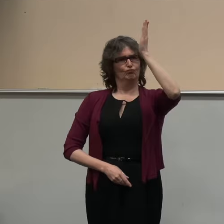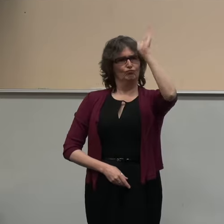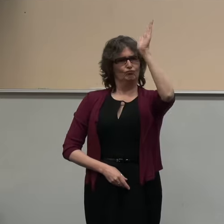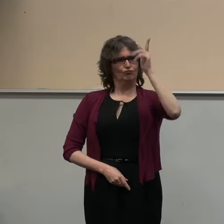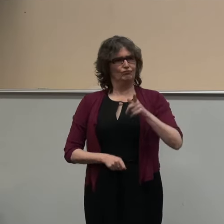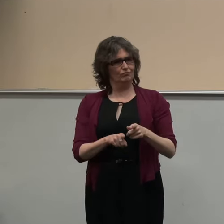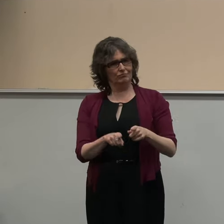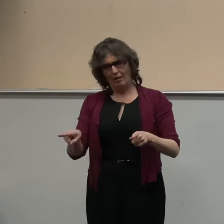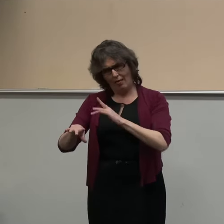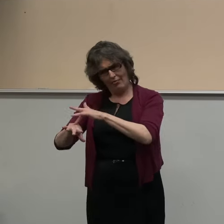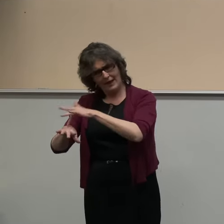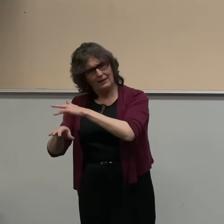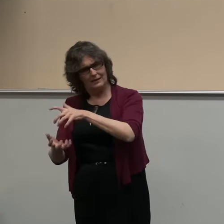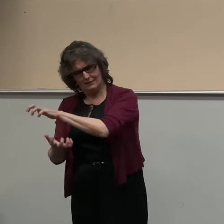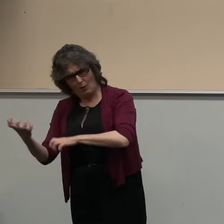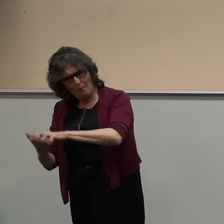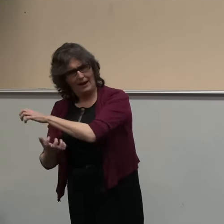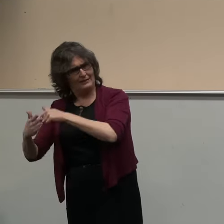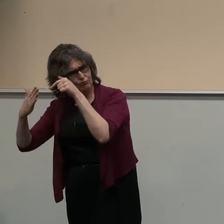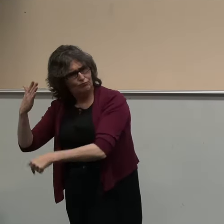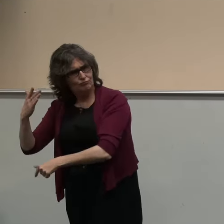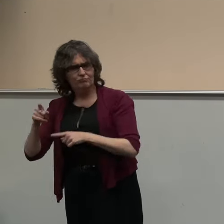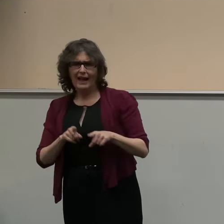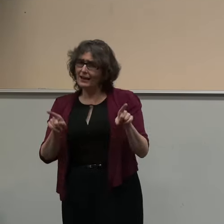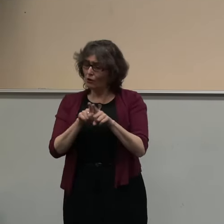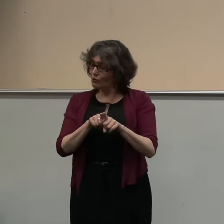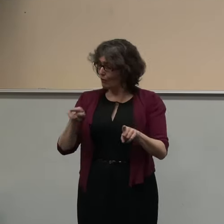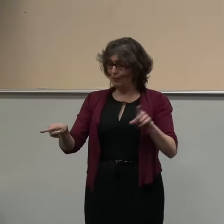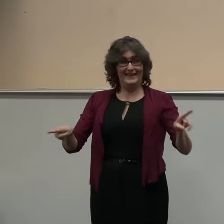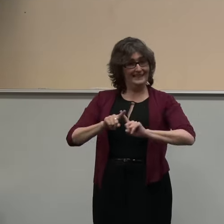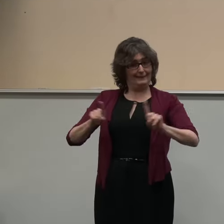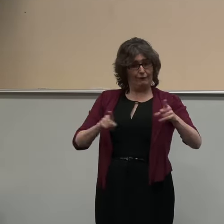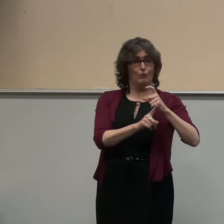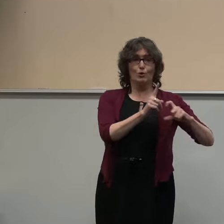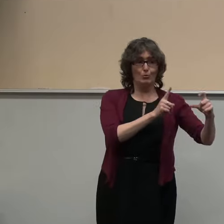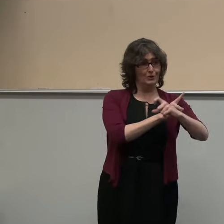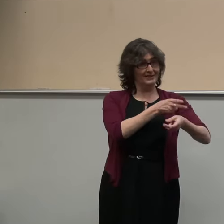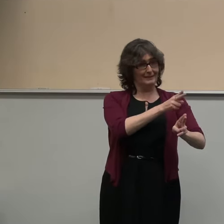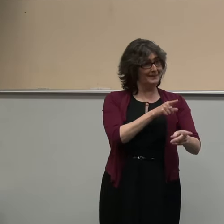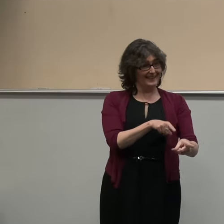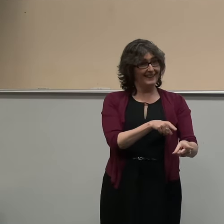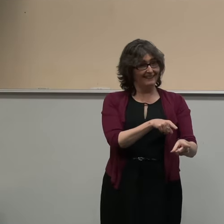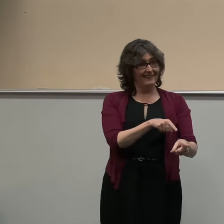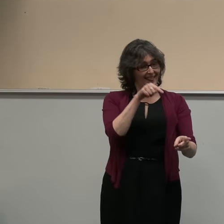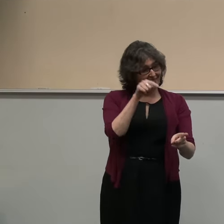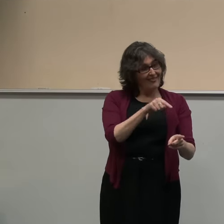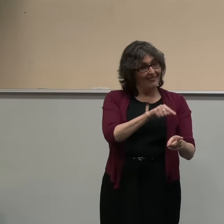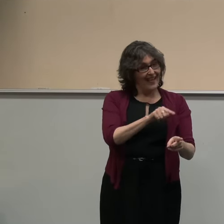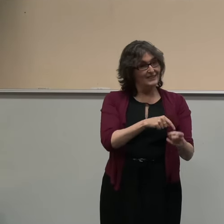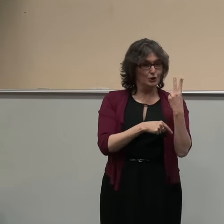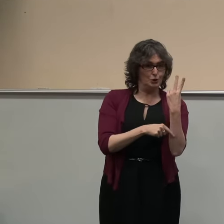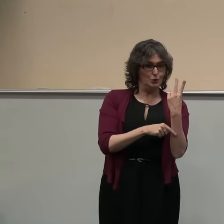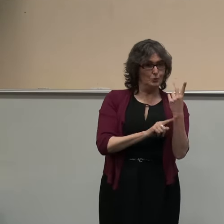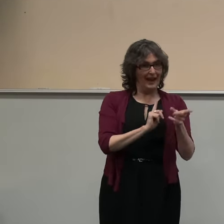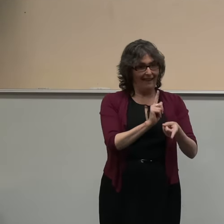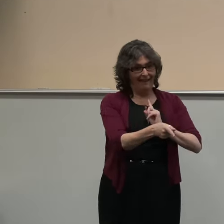complex. But it's also not community interpreting, because it's not two-way. They're throwing something out to the audience, but the audience aren't saying, hang